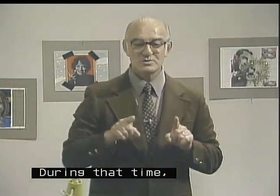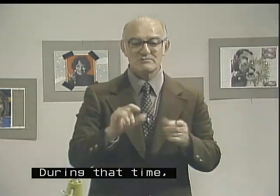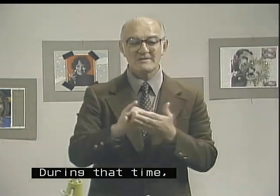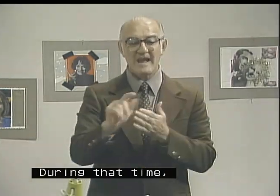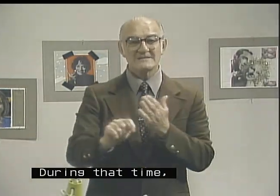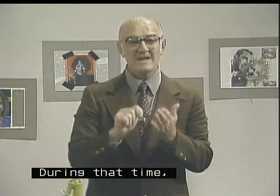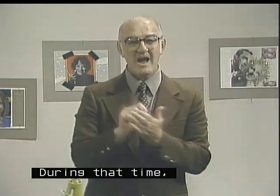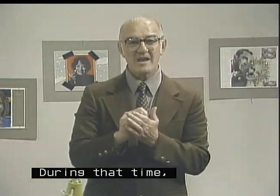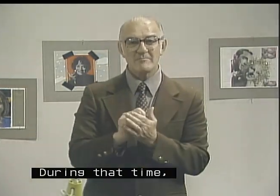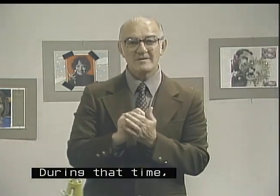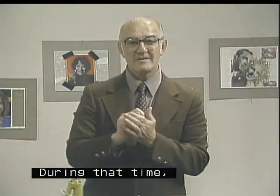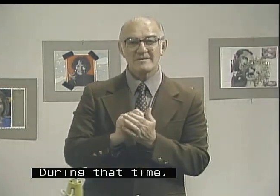During that time,